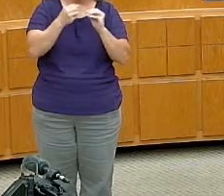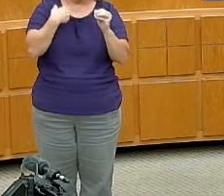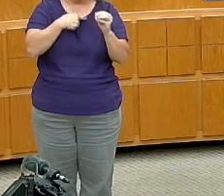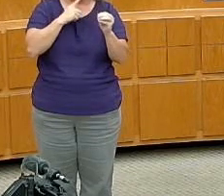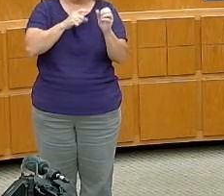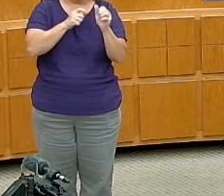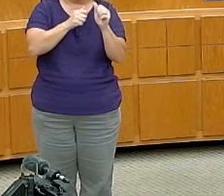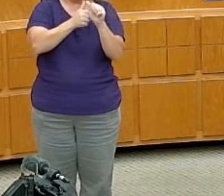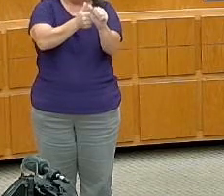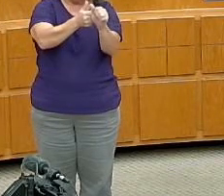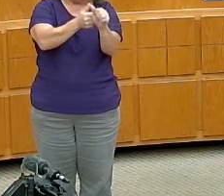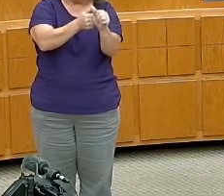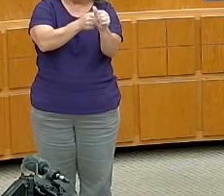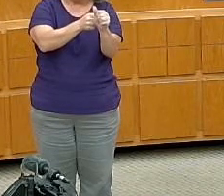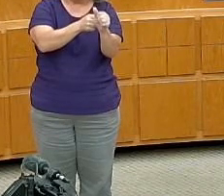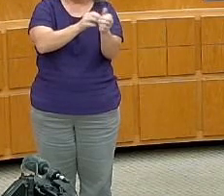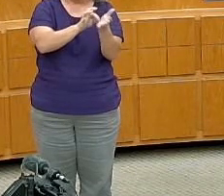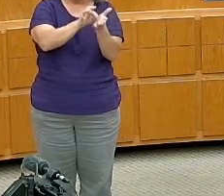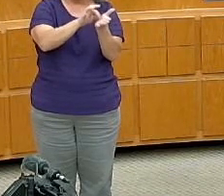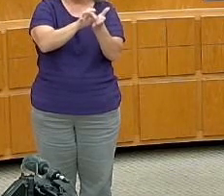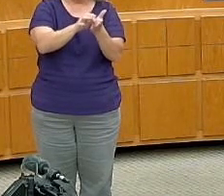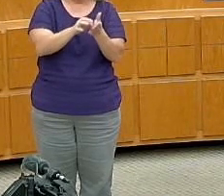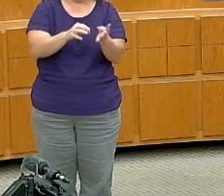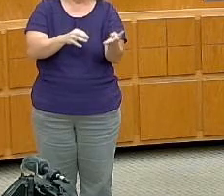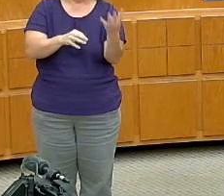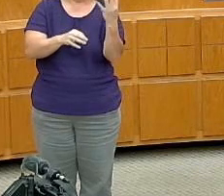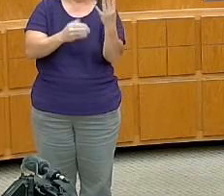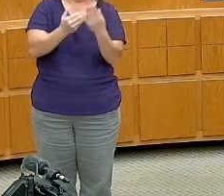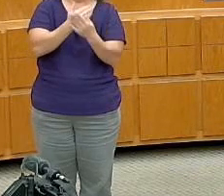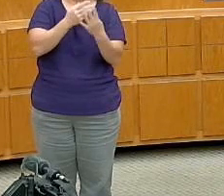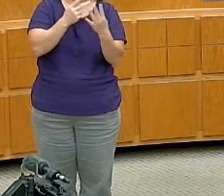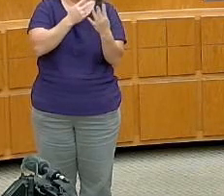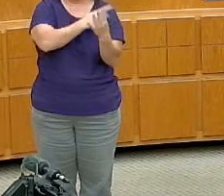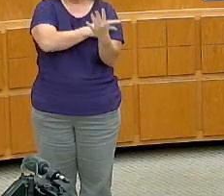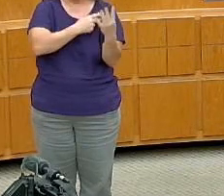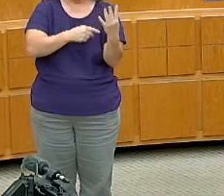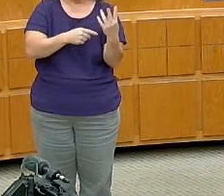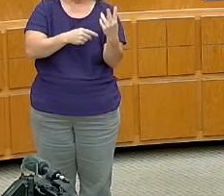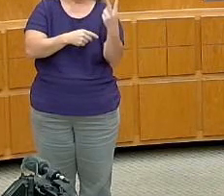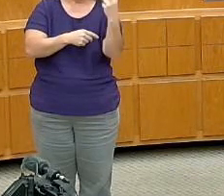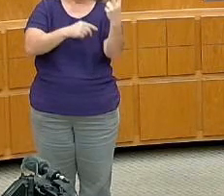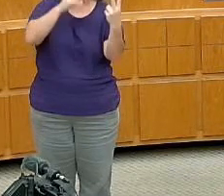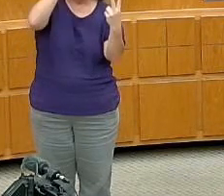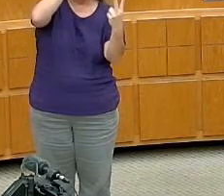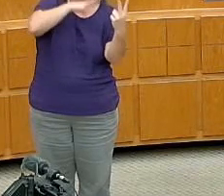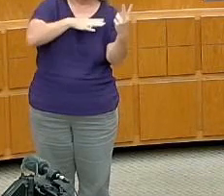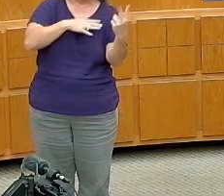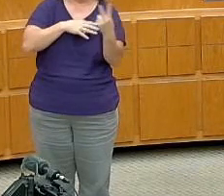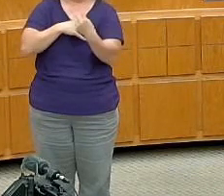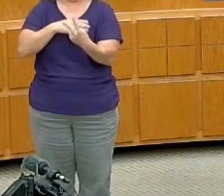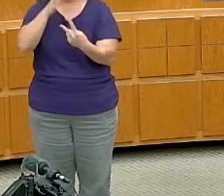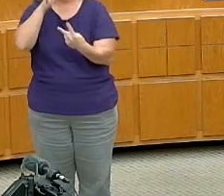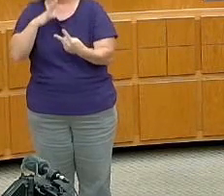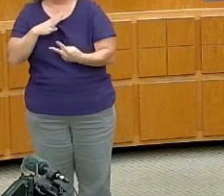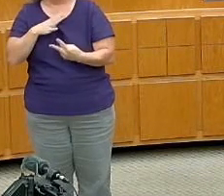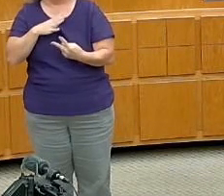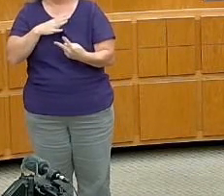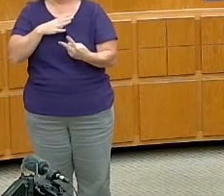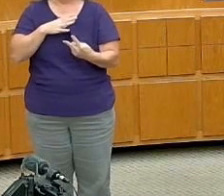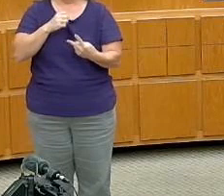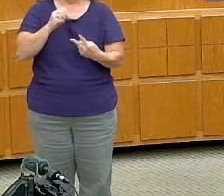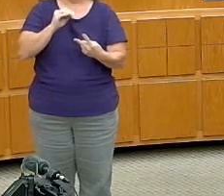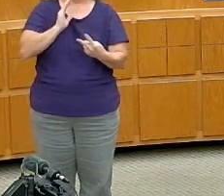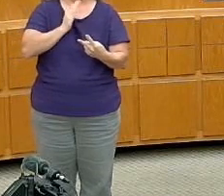And of those 4 new patients, 2 were male, 2 were female, and so the distribution is still pretty